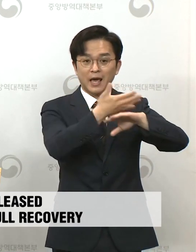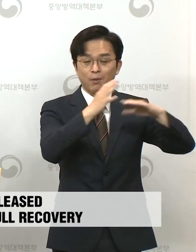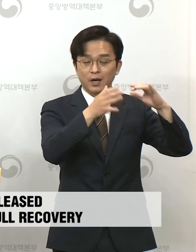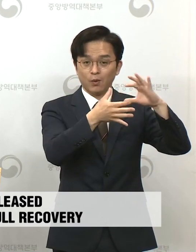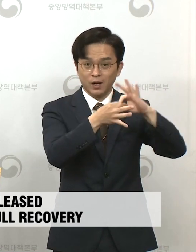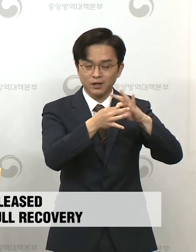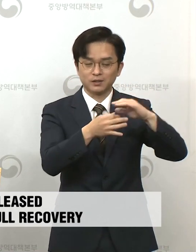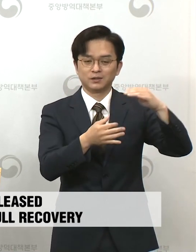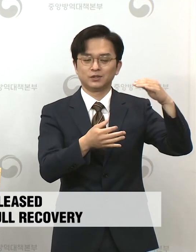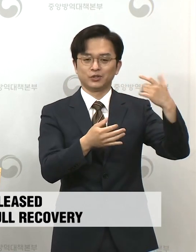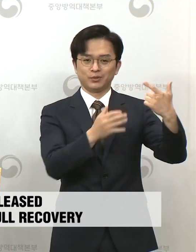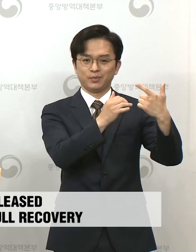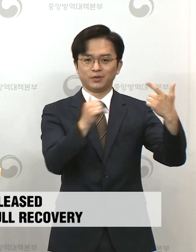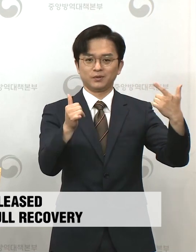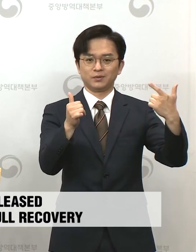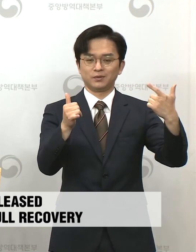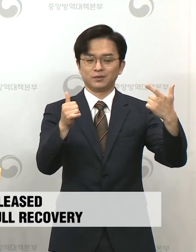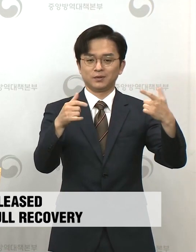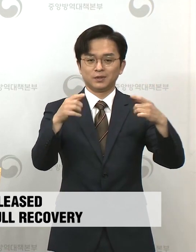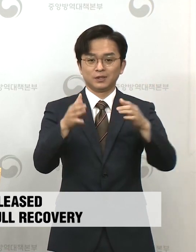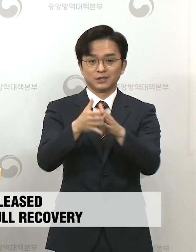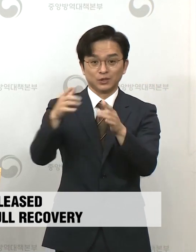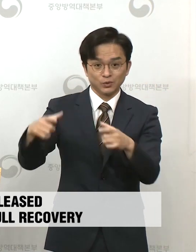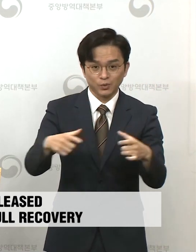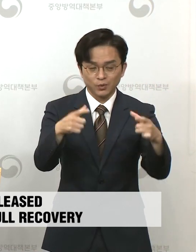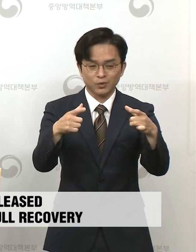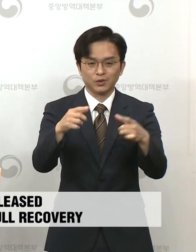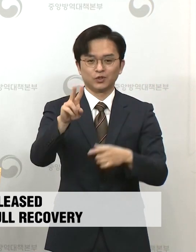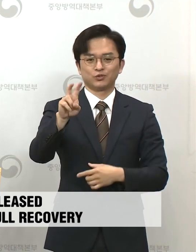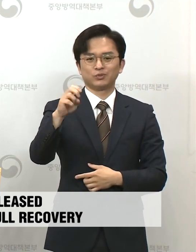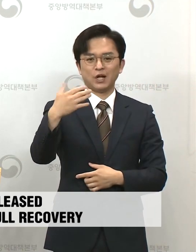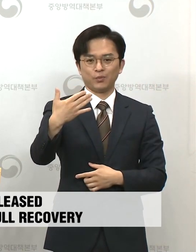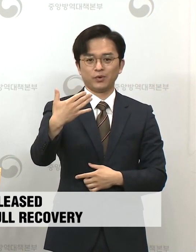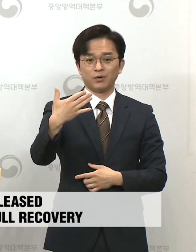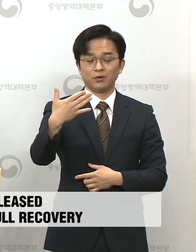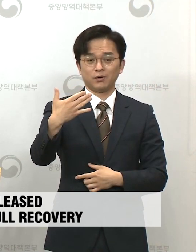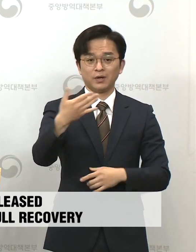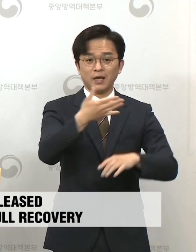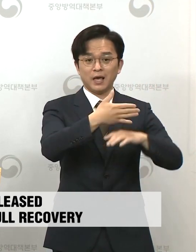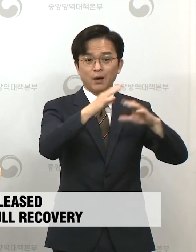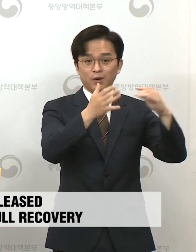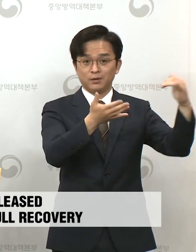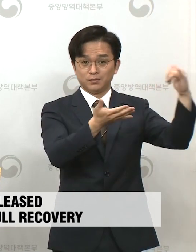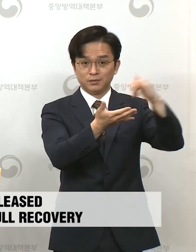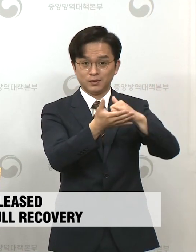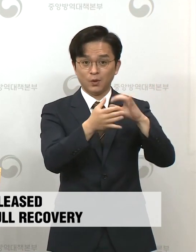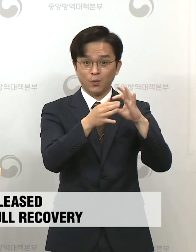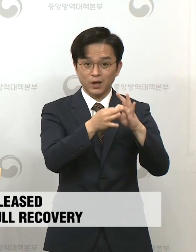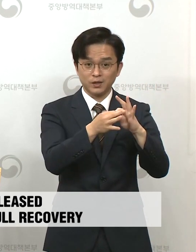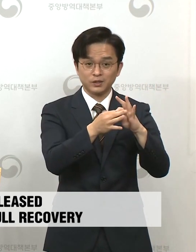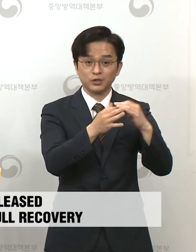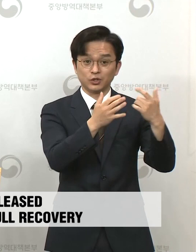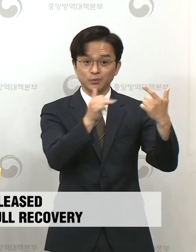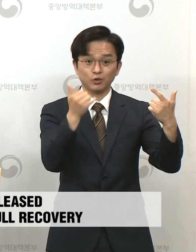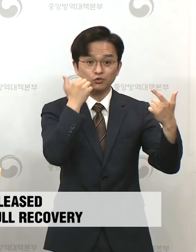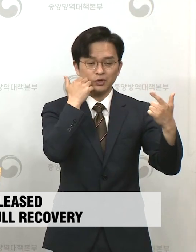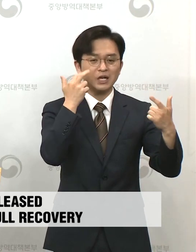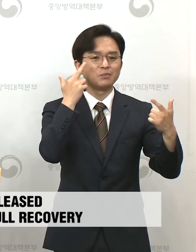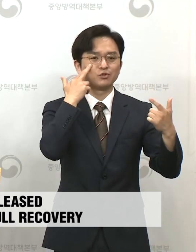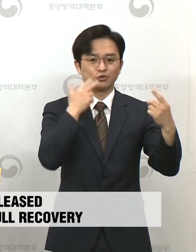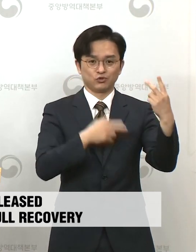35 new cases, we have three of the imported cases, and the rest of the